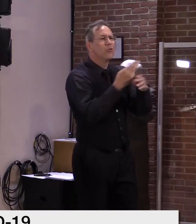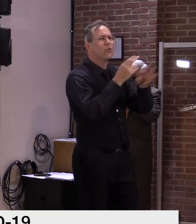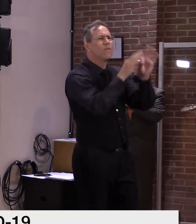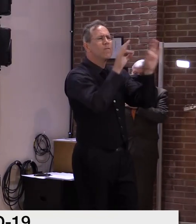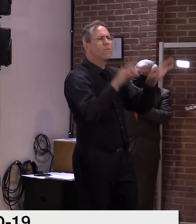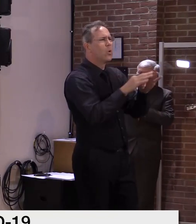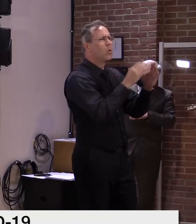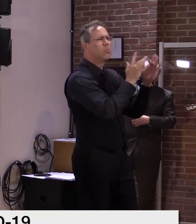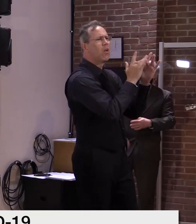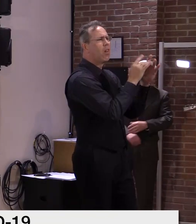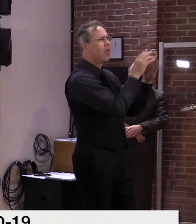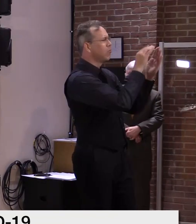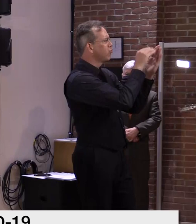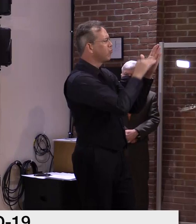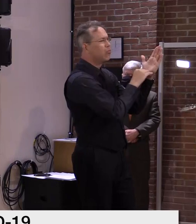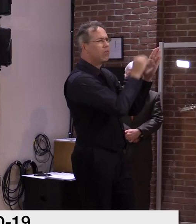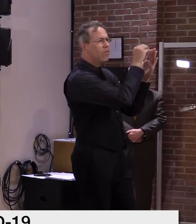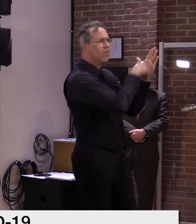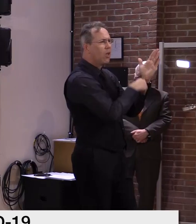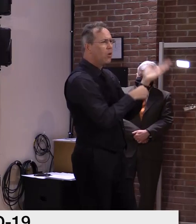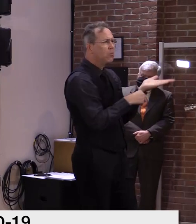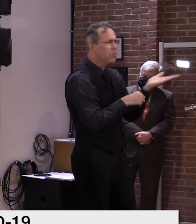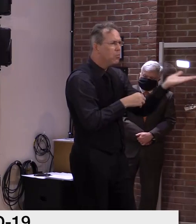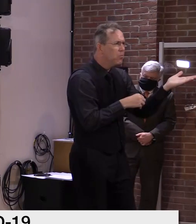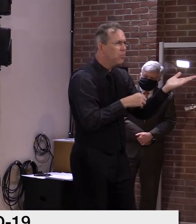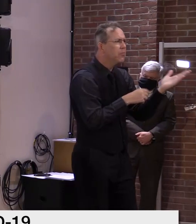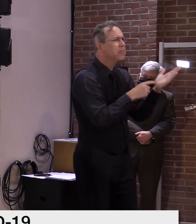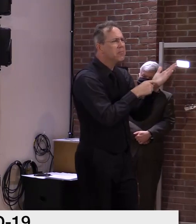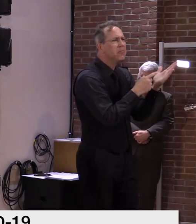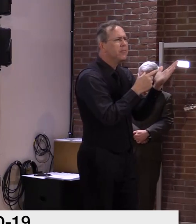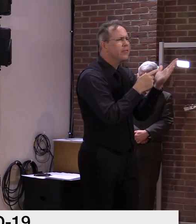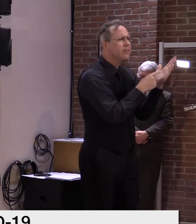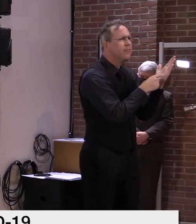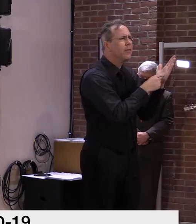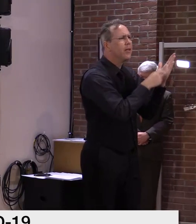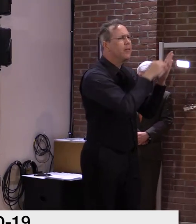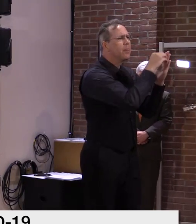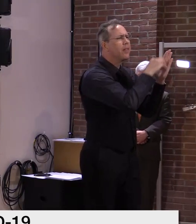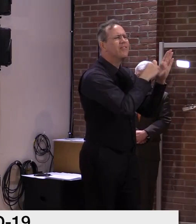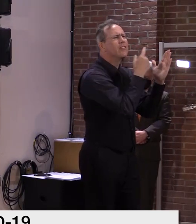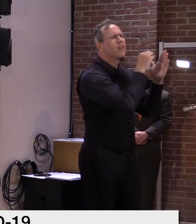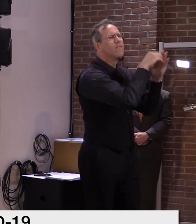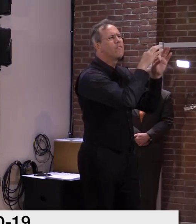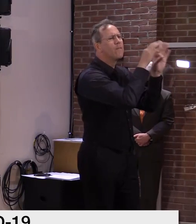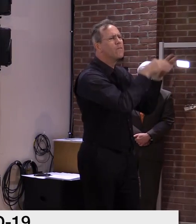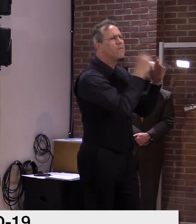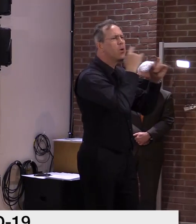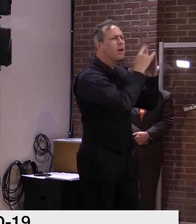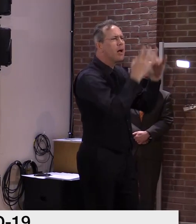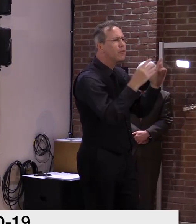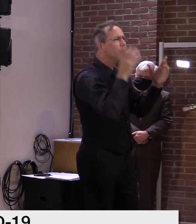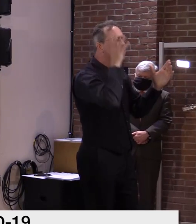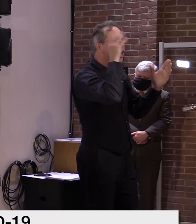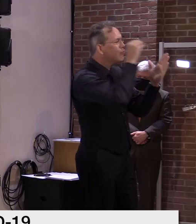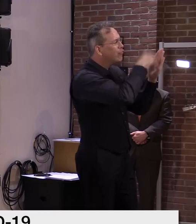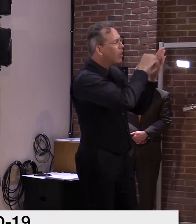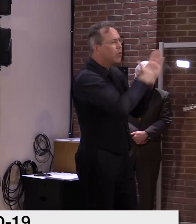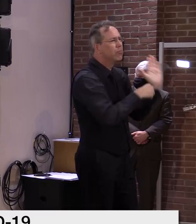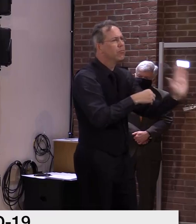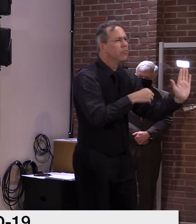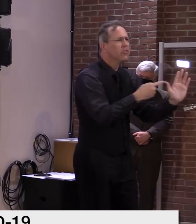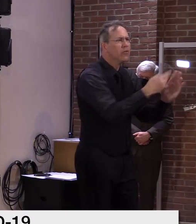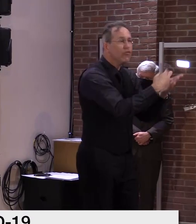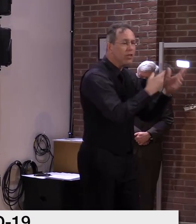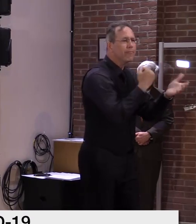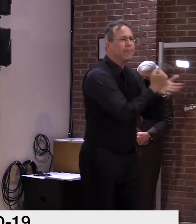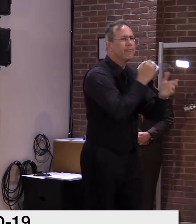for surveillance testing of campers. The recommended testing frequency will be determined by the Vermont Department of Health. Training to